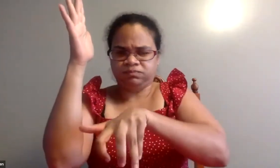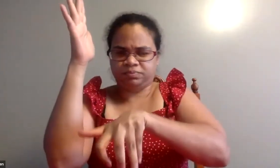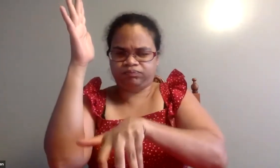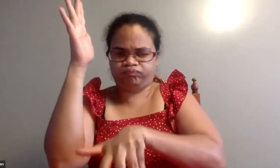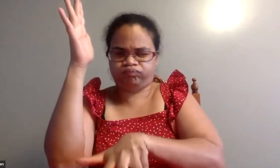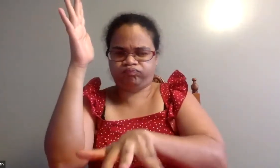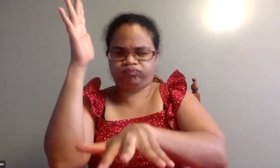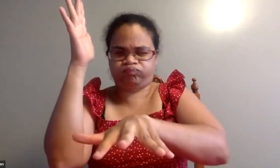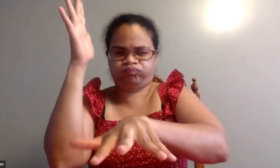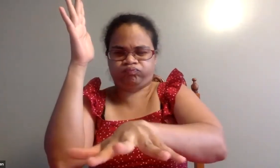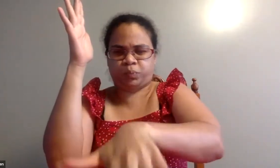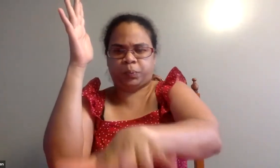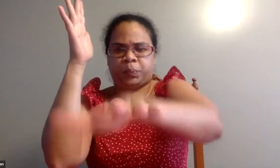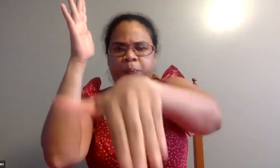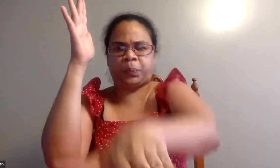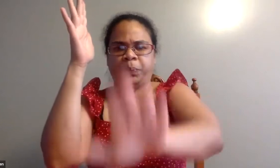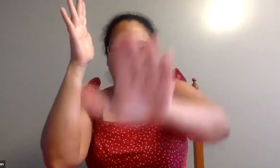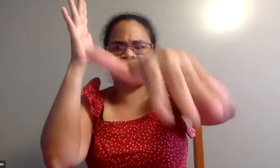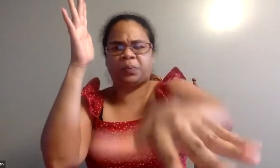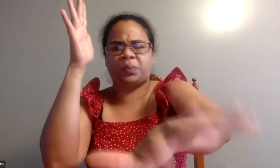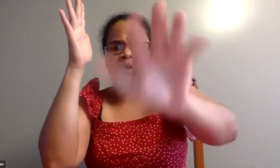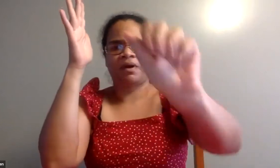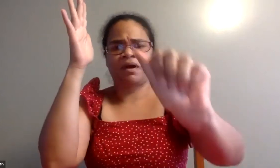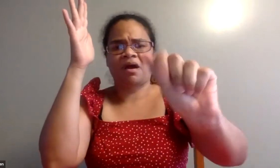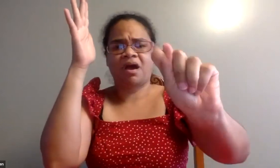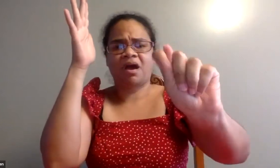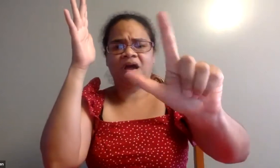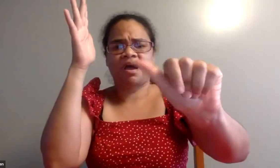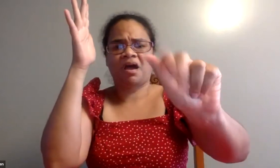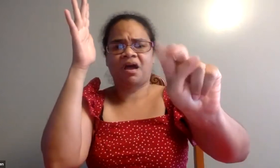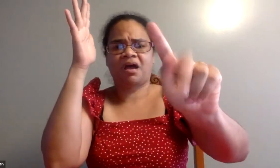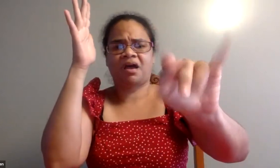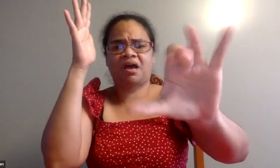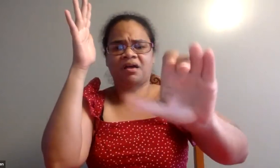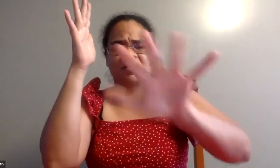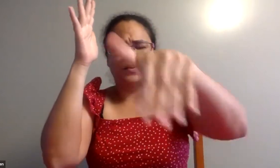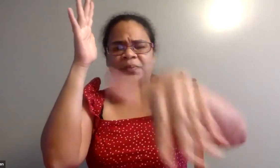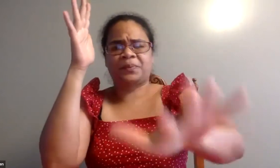Buttress roots grow underground to the Atlantic Ocean,